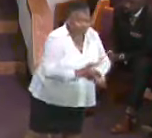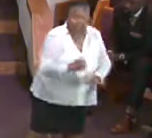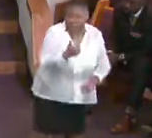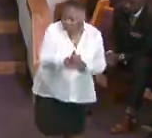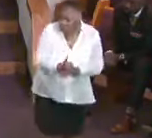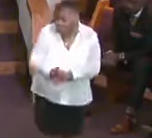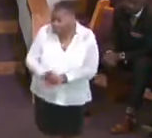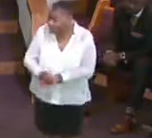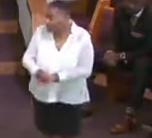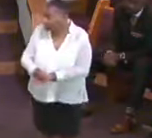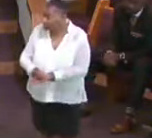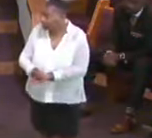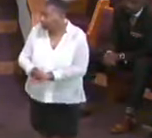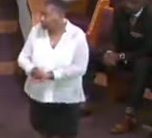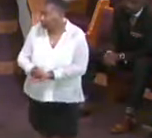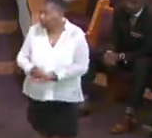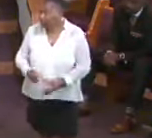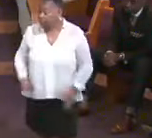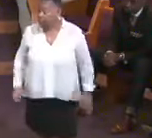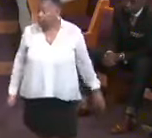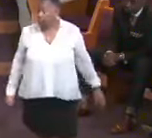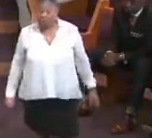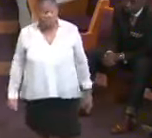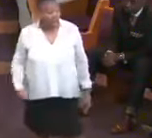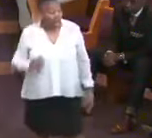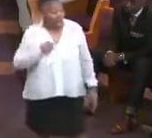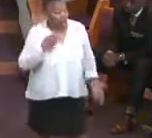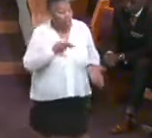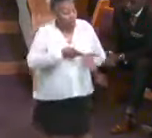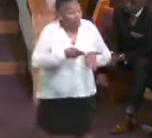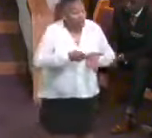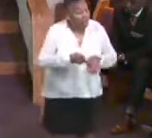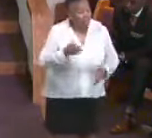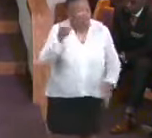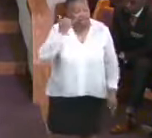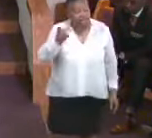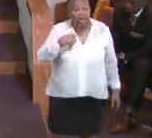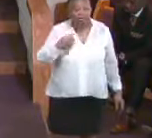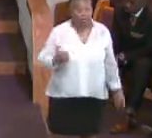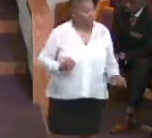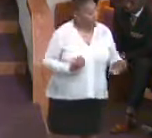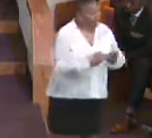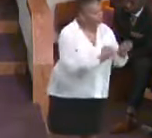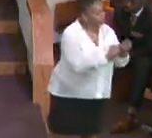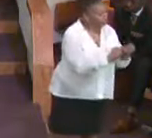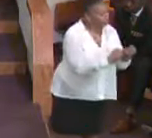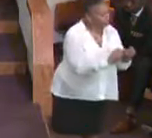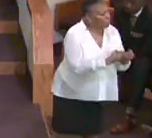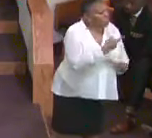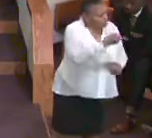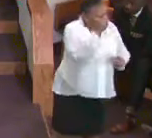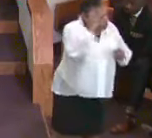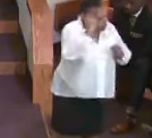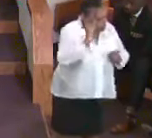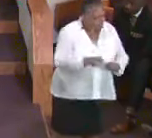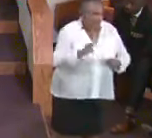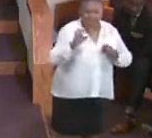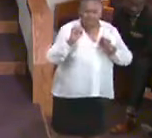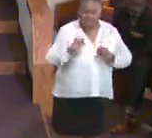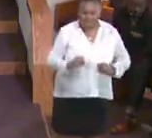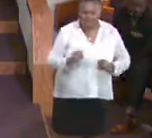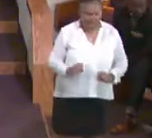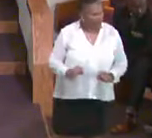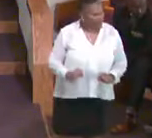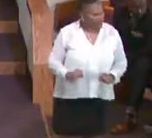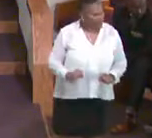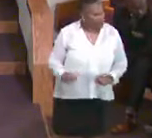Amen. I mean, I'm just being honest with you. If I'm going to endorse what you do, you need to be able to stand behind what you